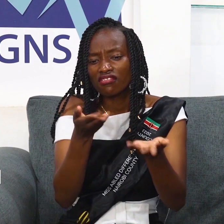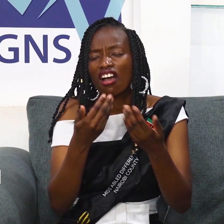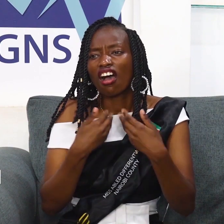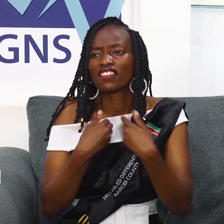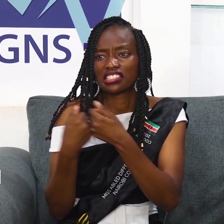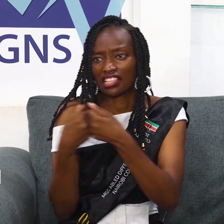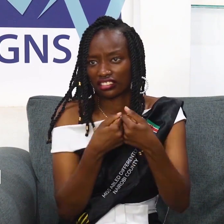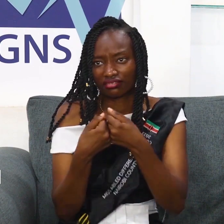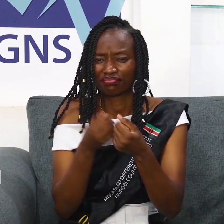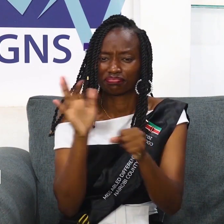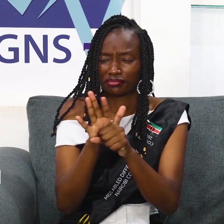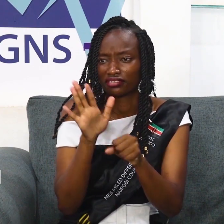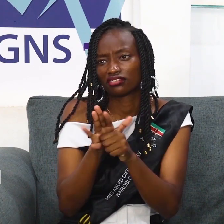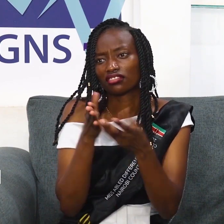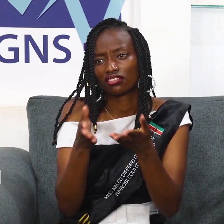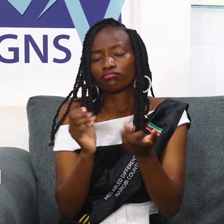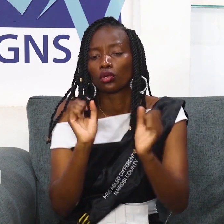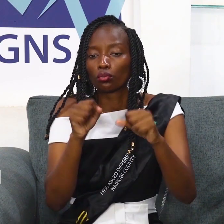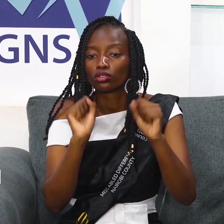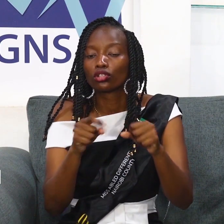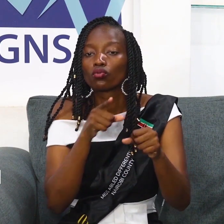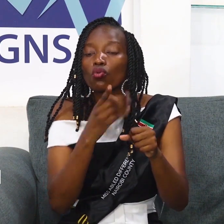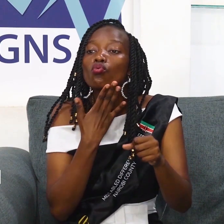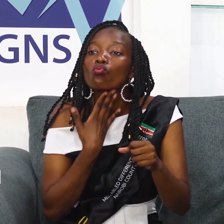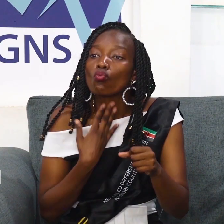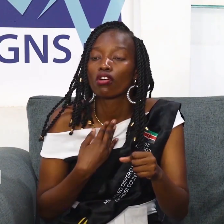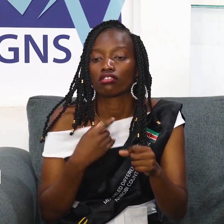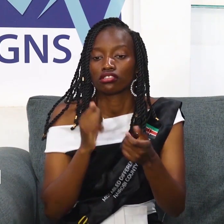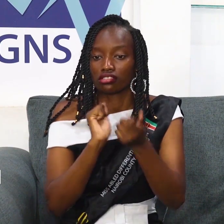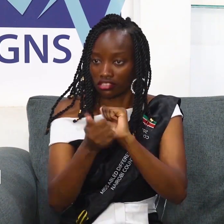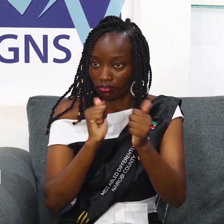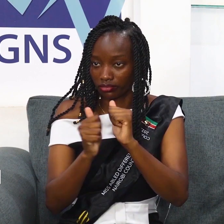because there are quite many, and I really explained that the challenges are quite different.